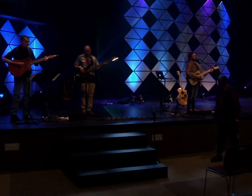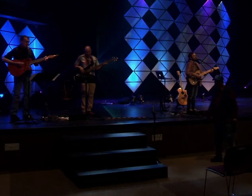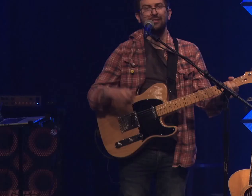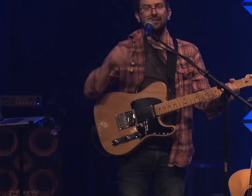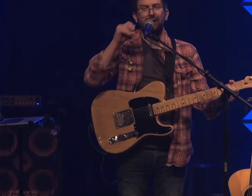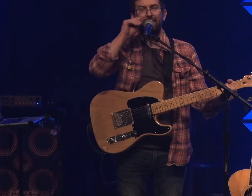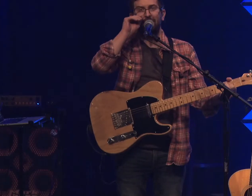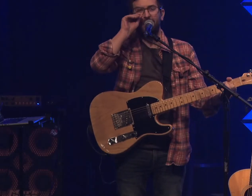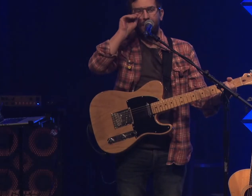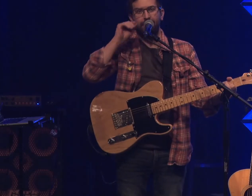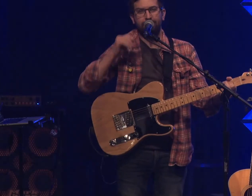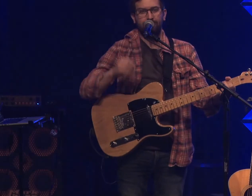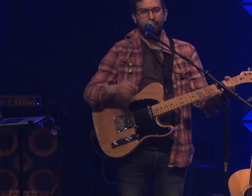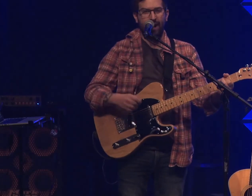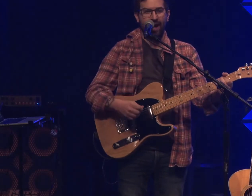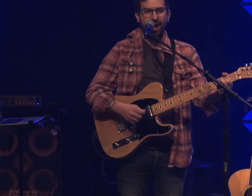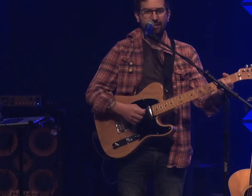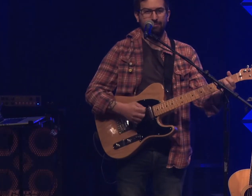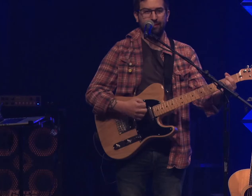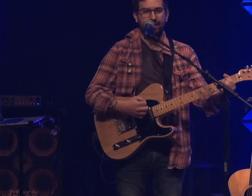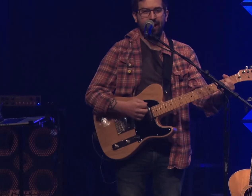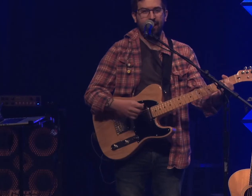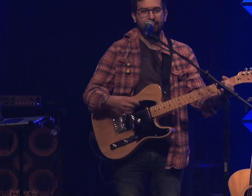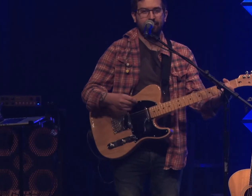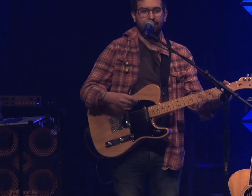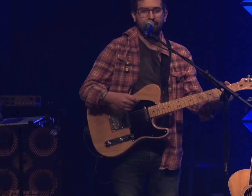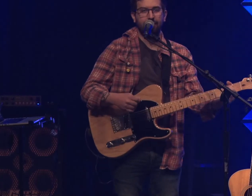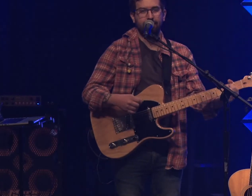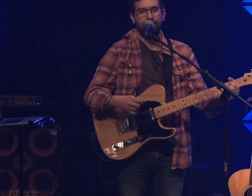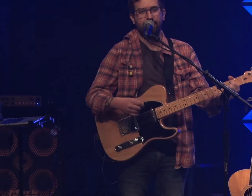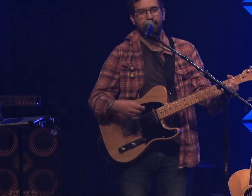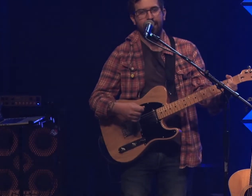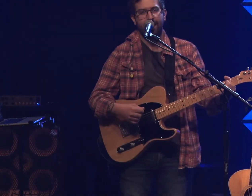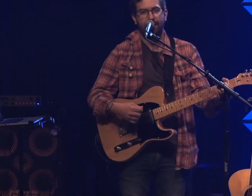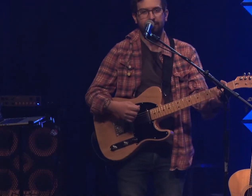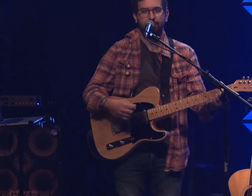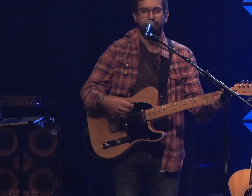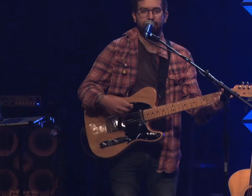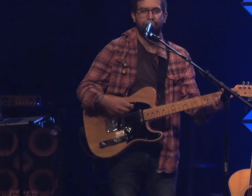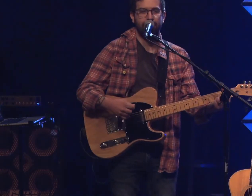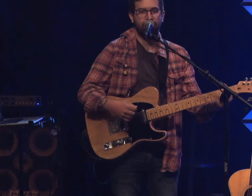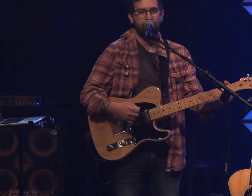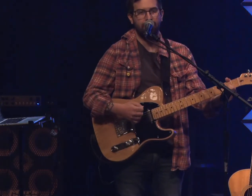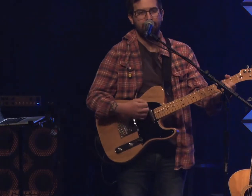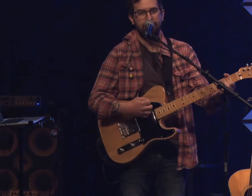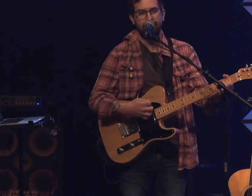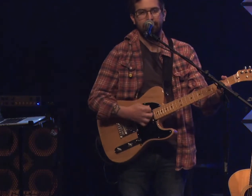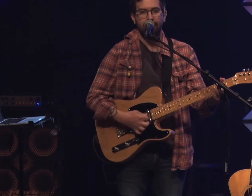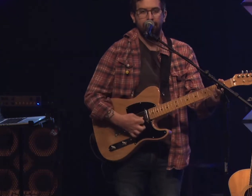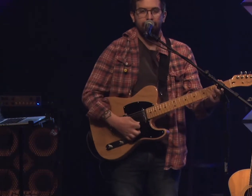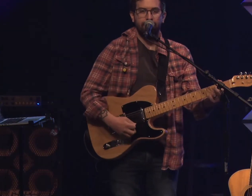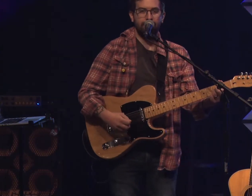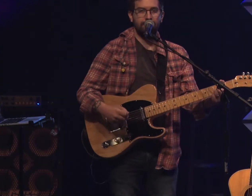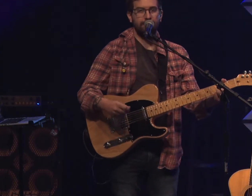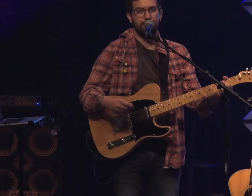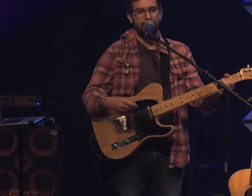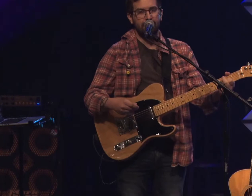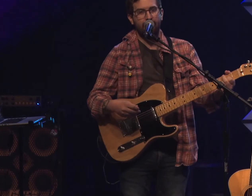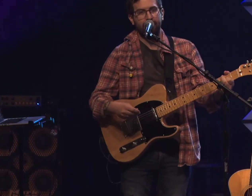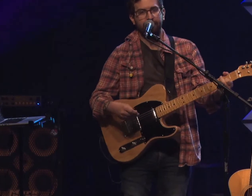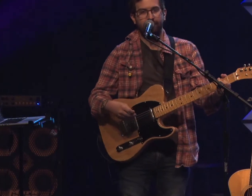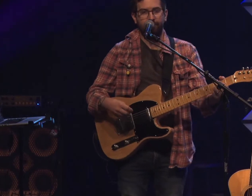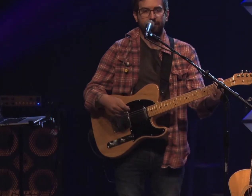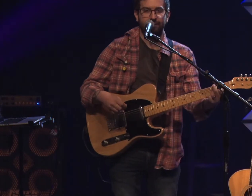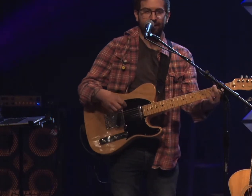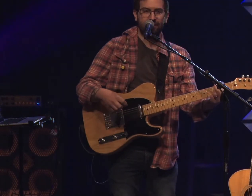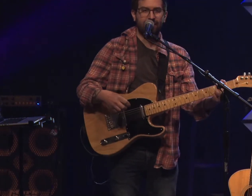Someday this body's gonna come to rest, but not till the very last beat of my chest. These hills take